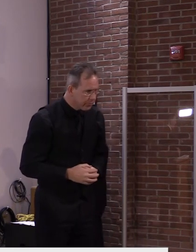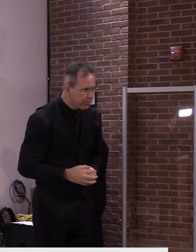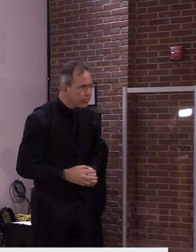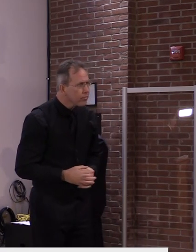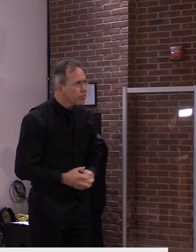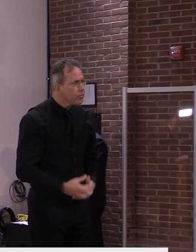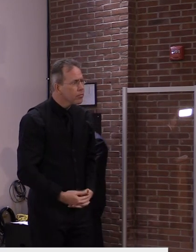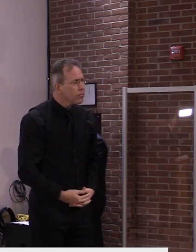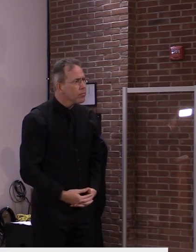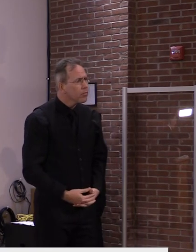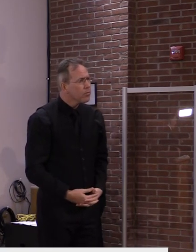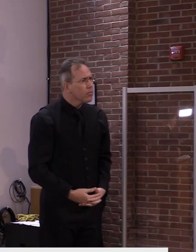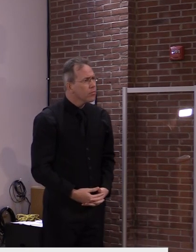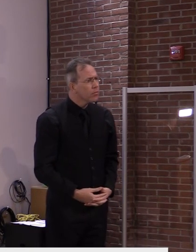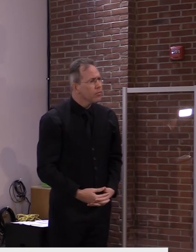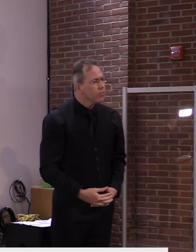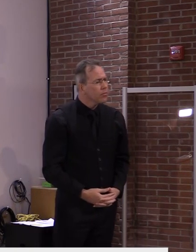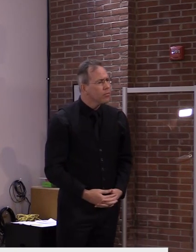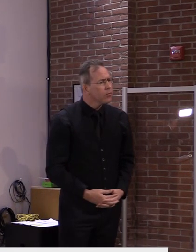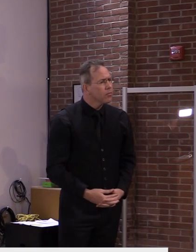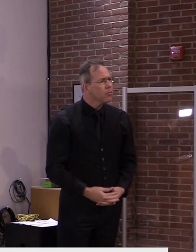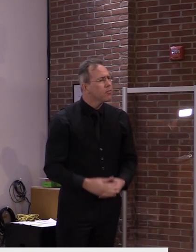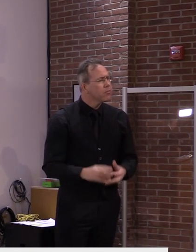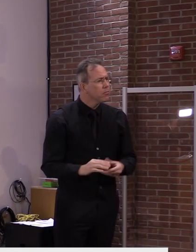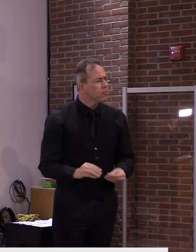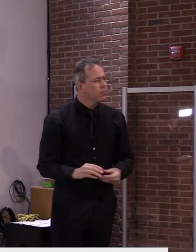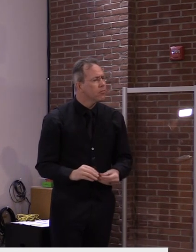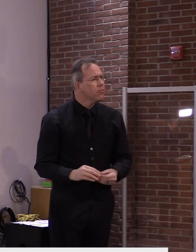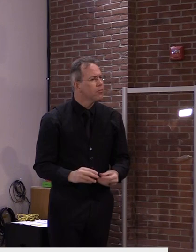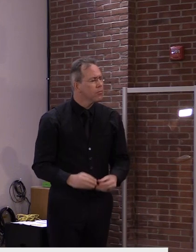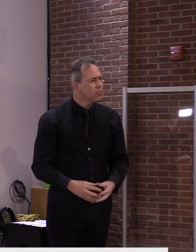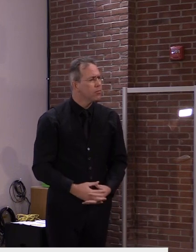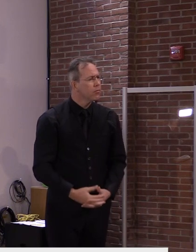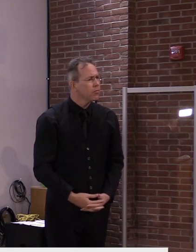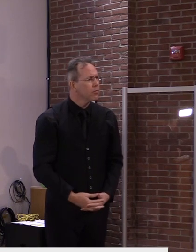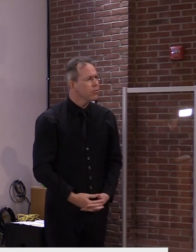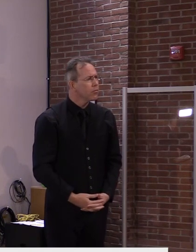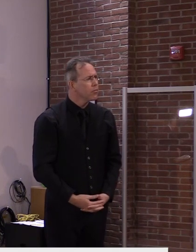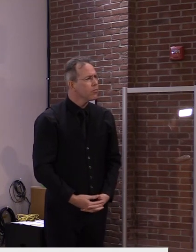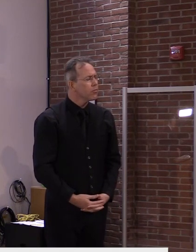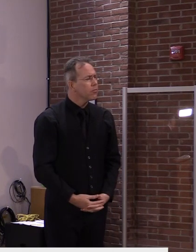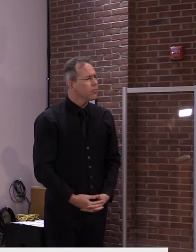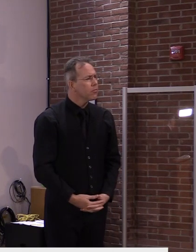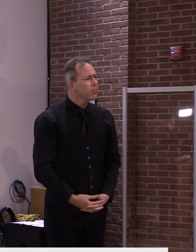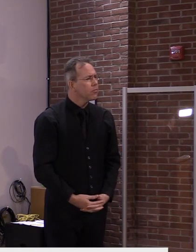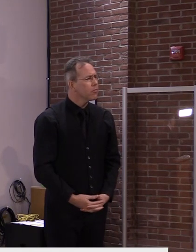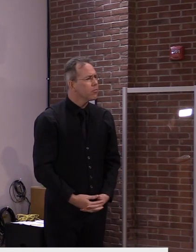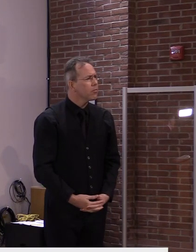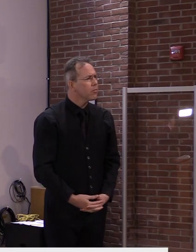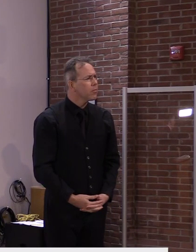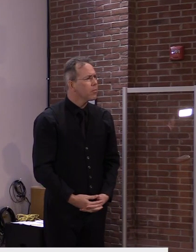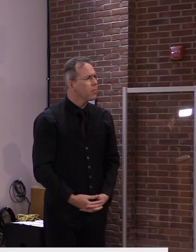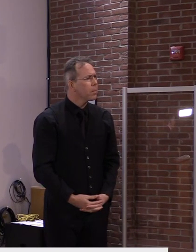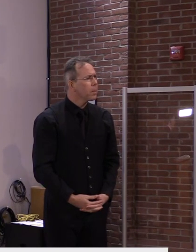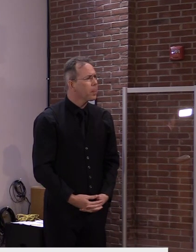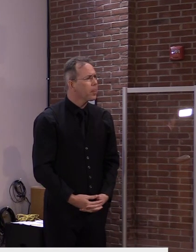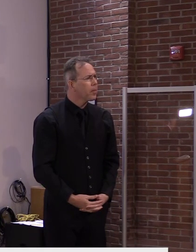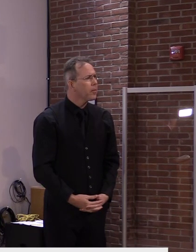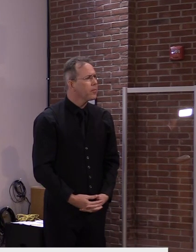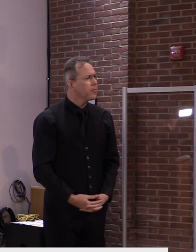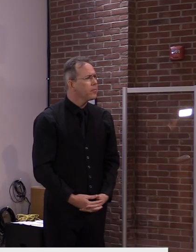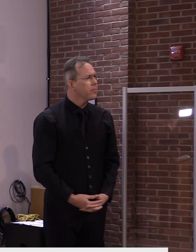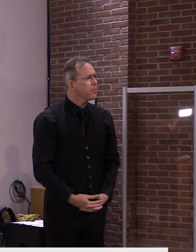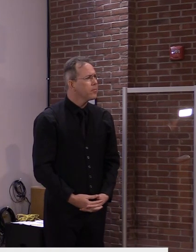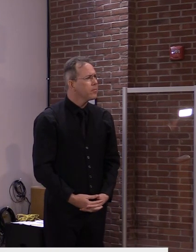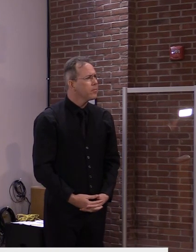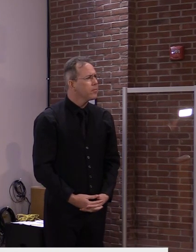So U.S. Attorney Christina Nolan asked to resign from her position as part of the transition. Just wondering if you had any sort of broad